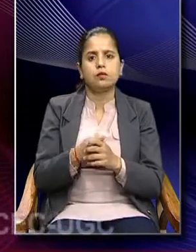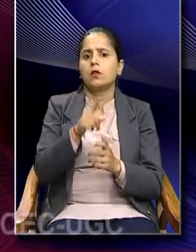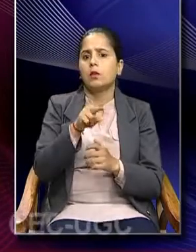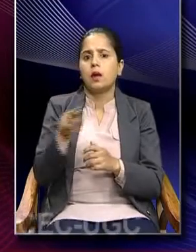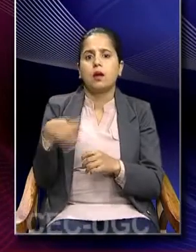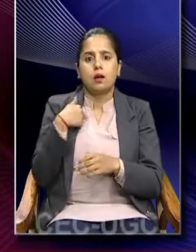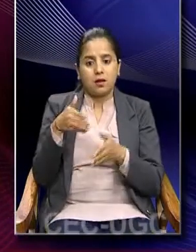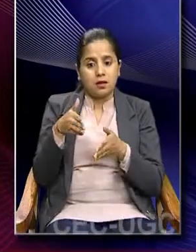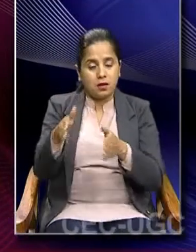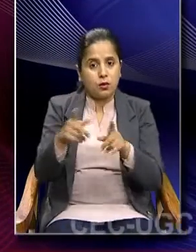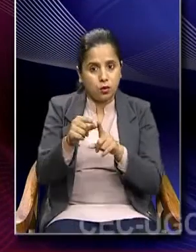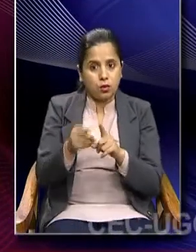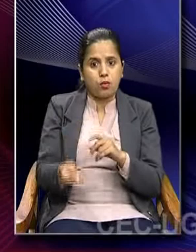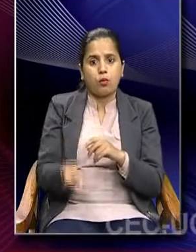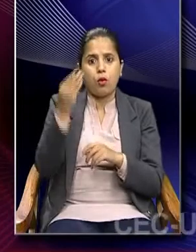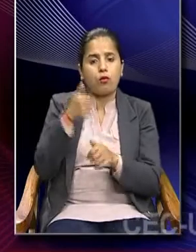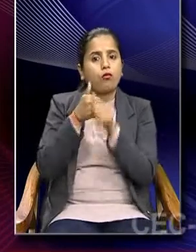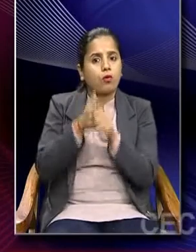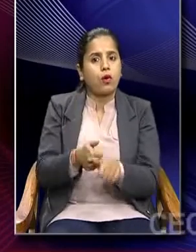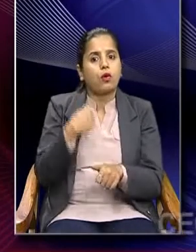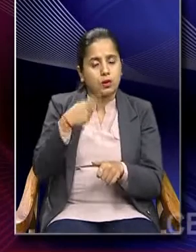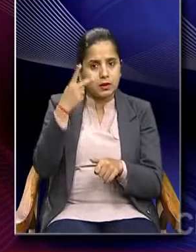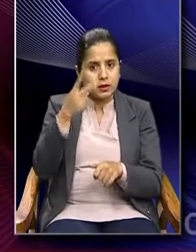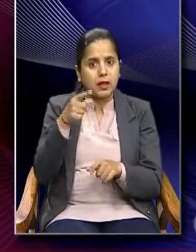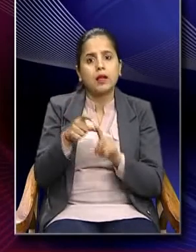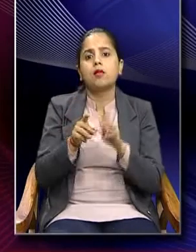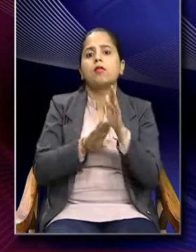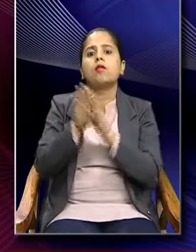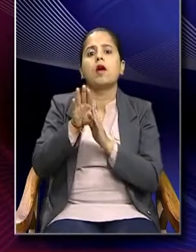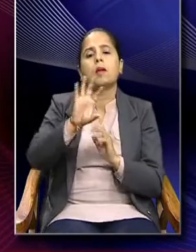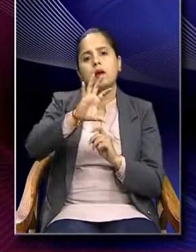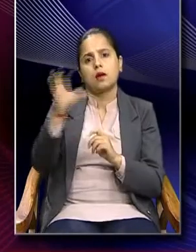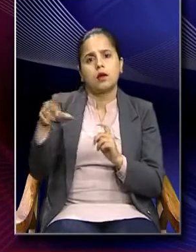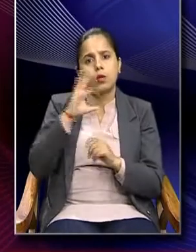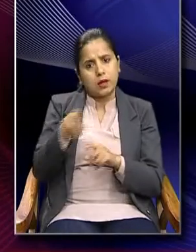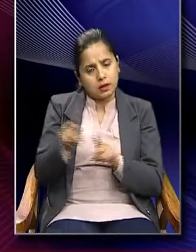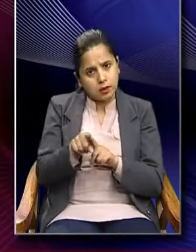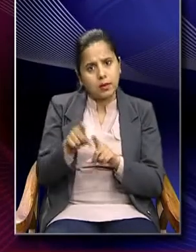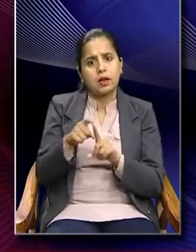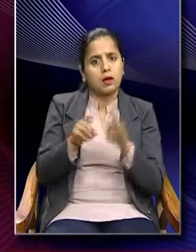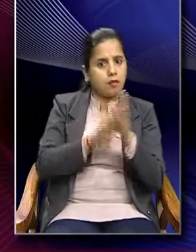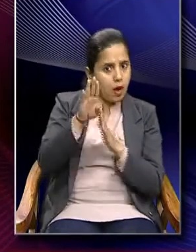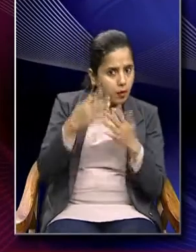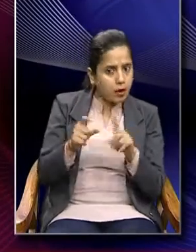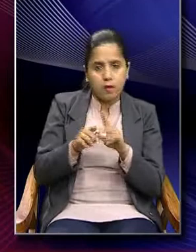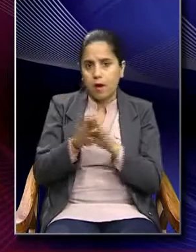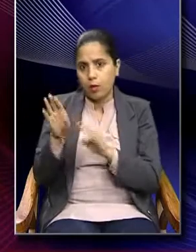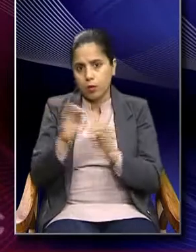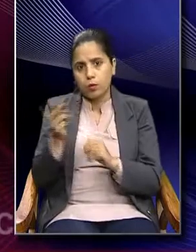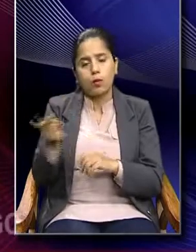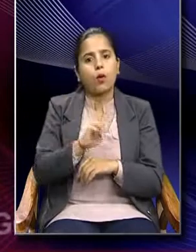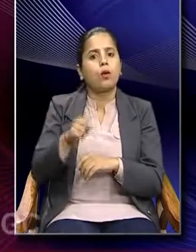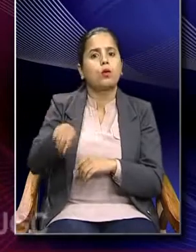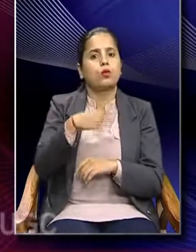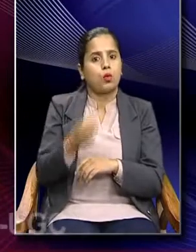path that has been largely followed by developed countries, that is to be followed also by developing and underdeveloping countries if they want